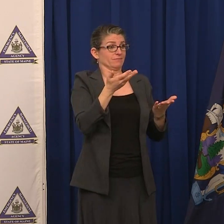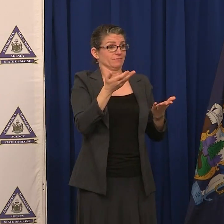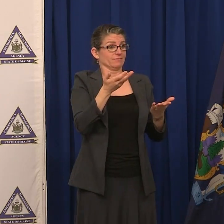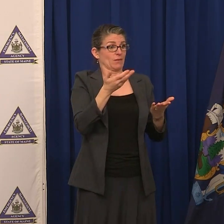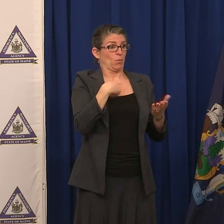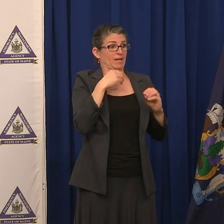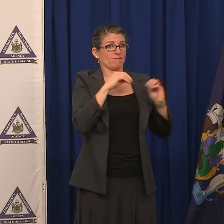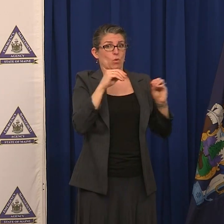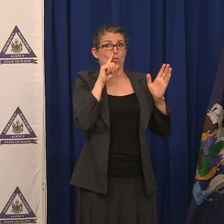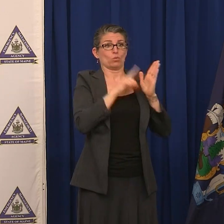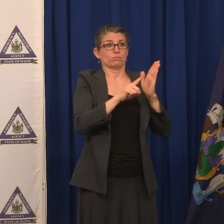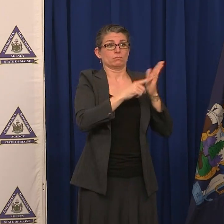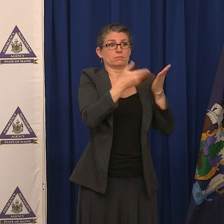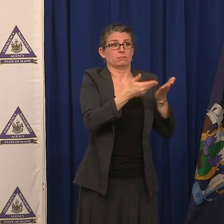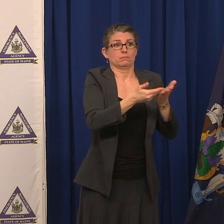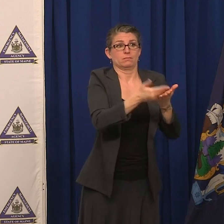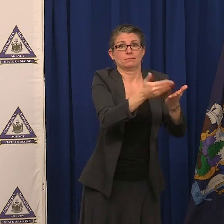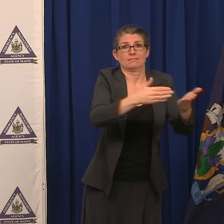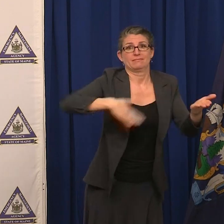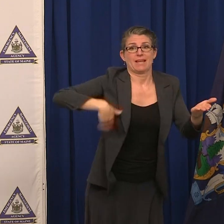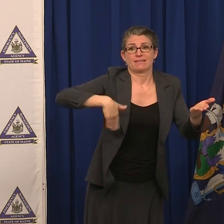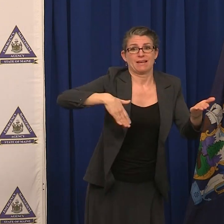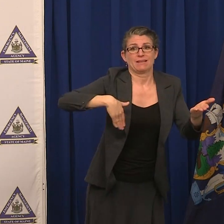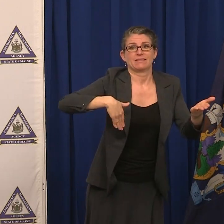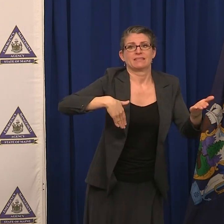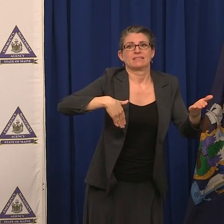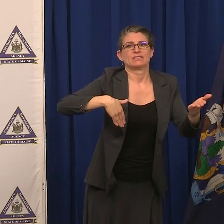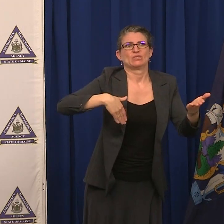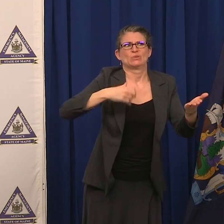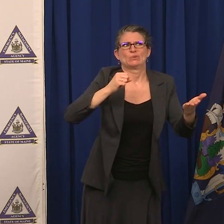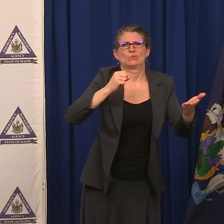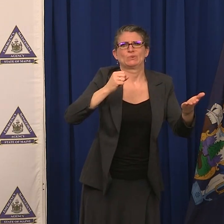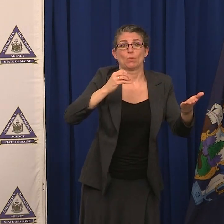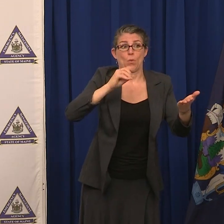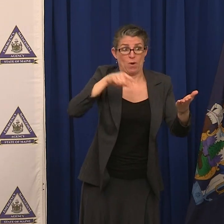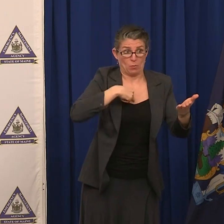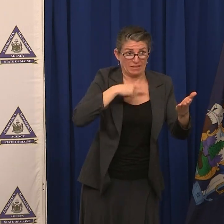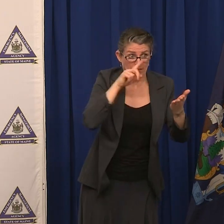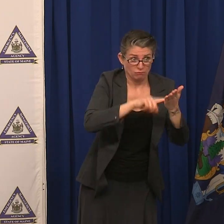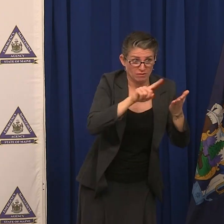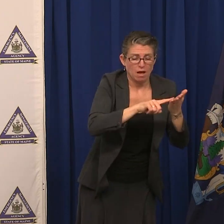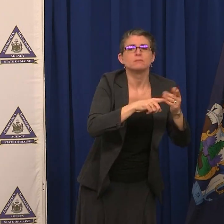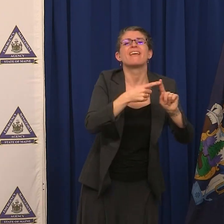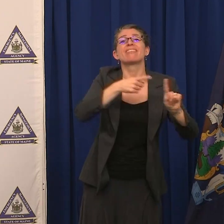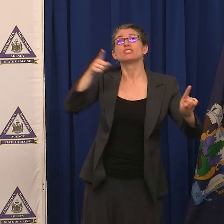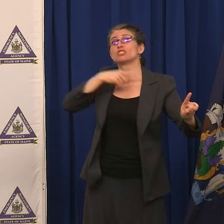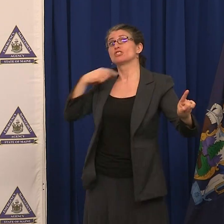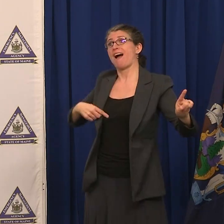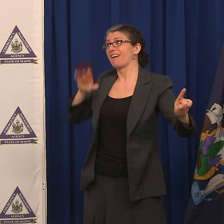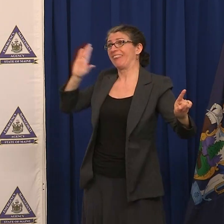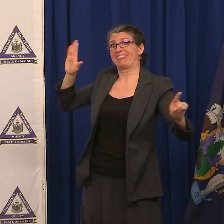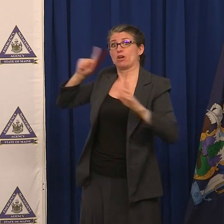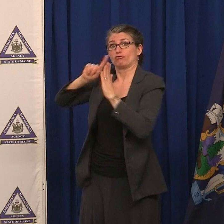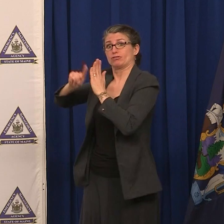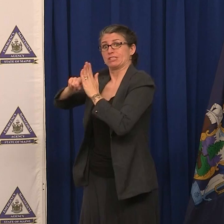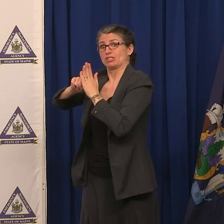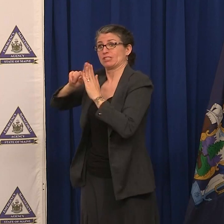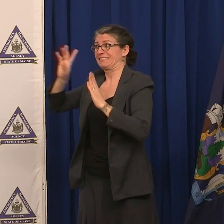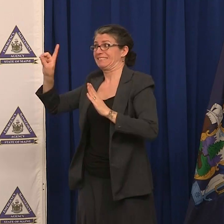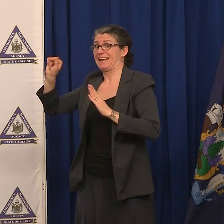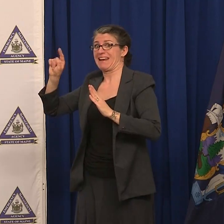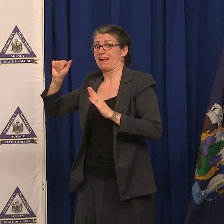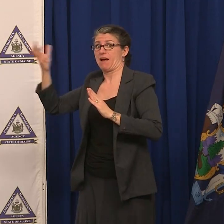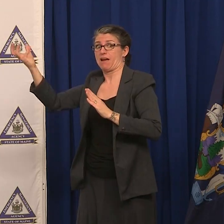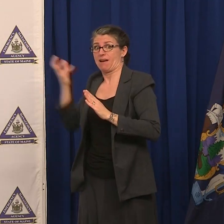Italy that have suggested that a high percentage of healthcare workers may have been infected with COVID-19 in those